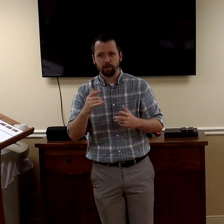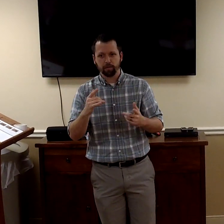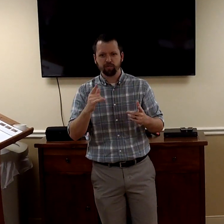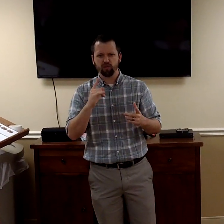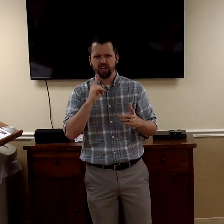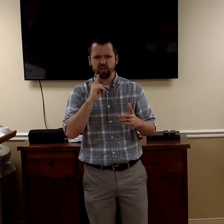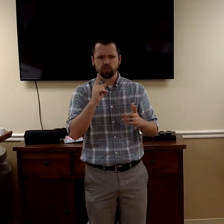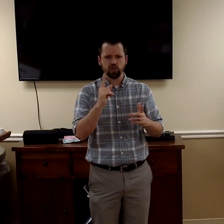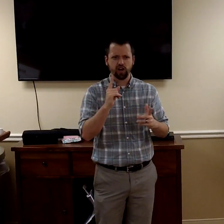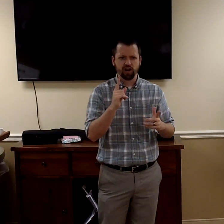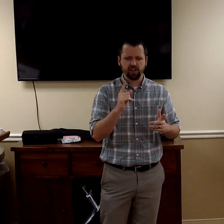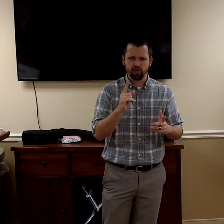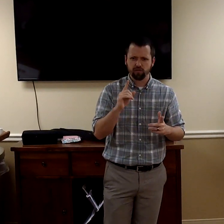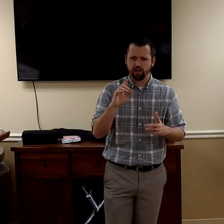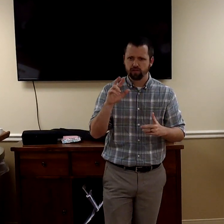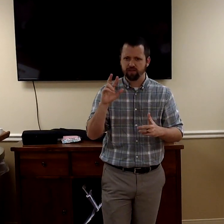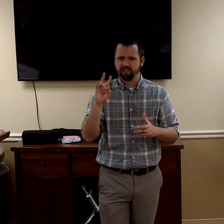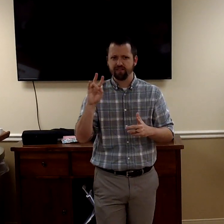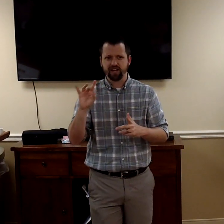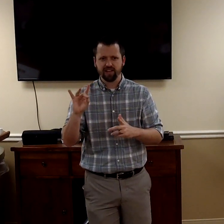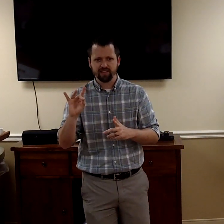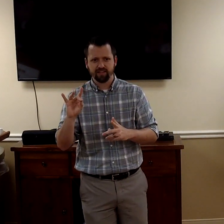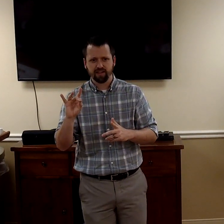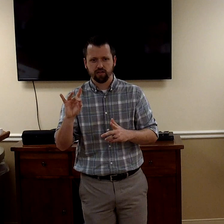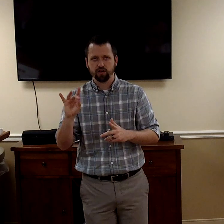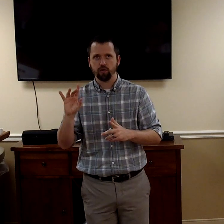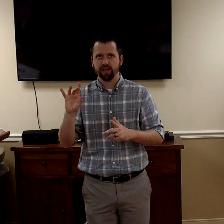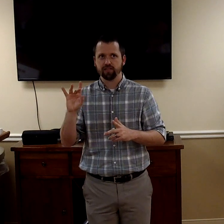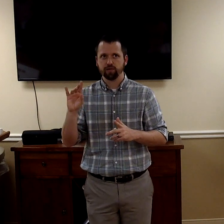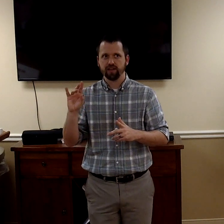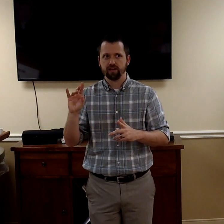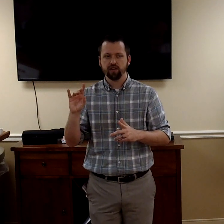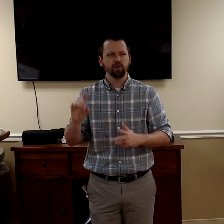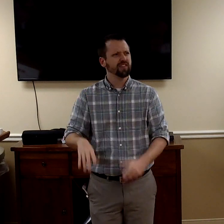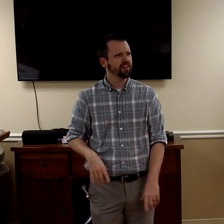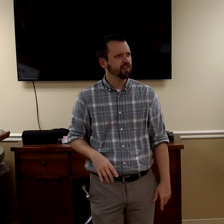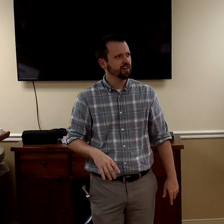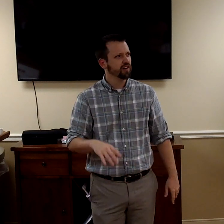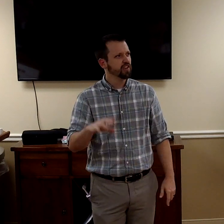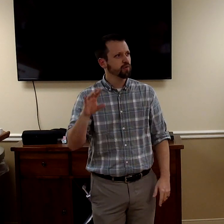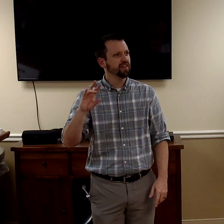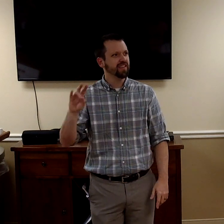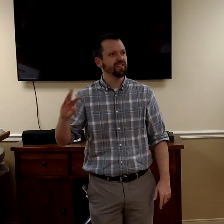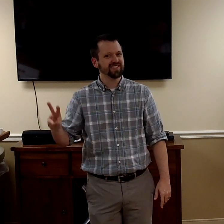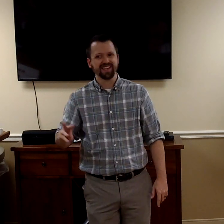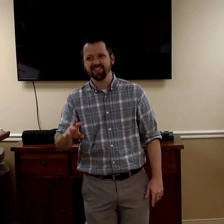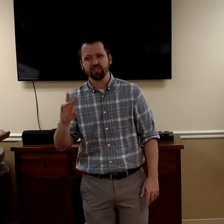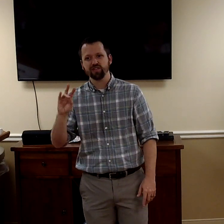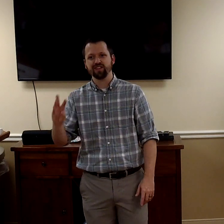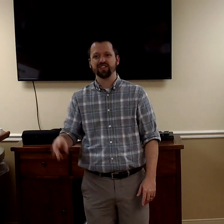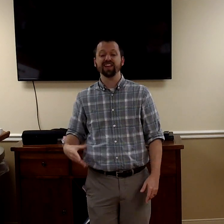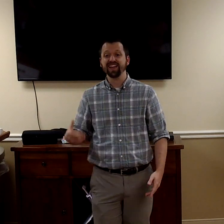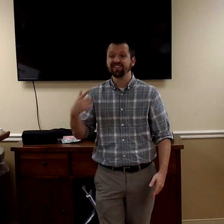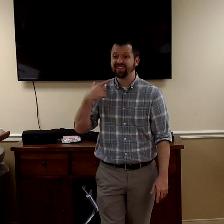I'm pretty sure your area code's not 378. Or no, wait, 38. What's the area code here? 376. It's not 37. See, I can't even say